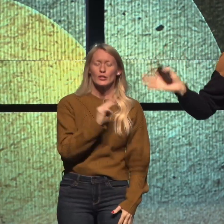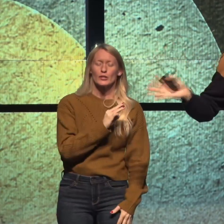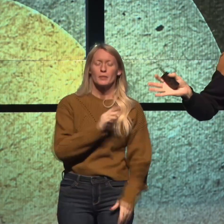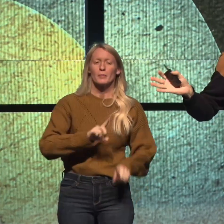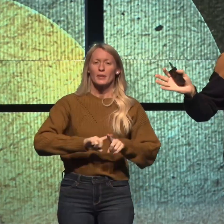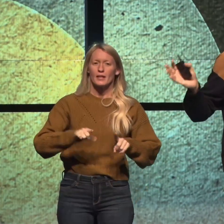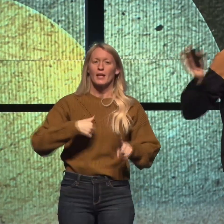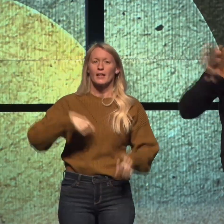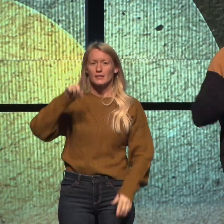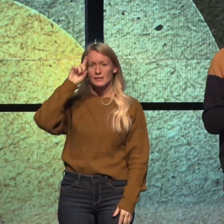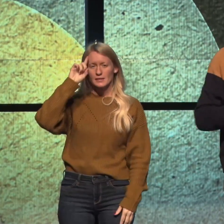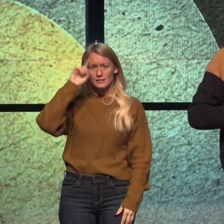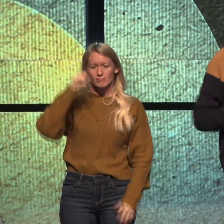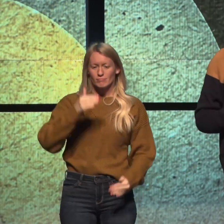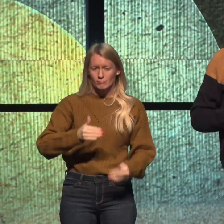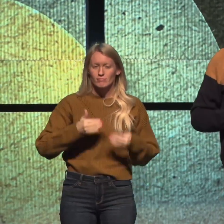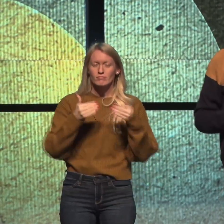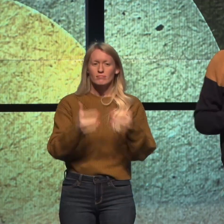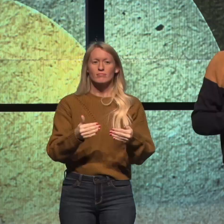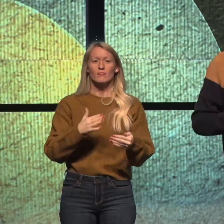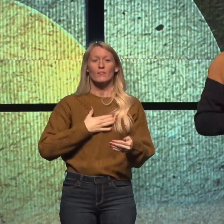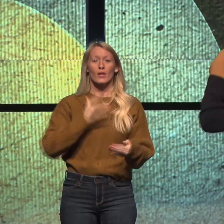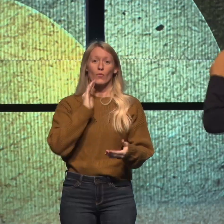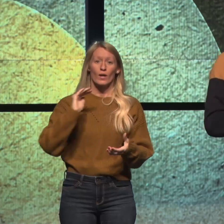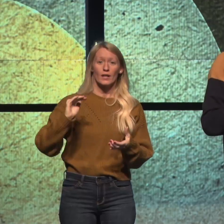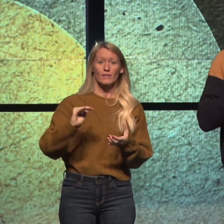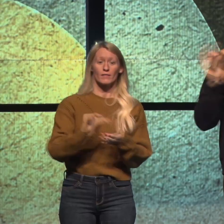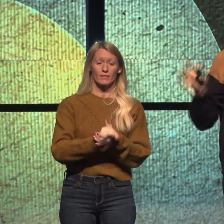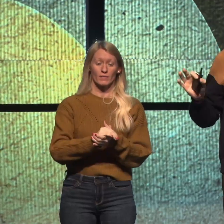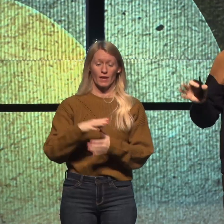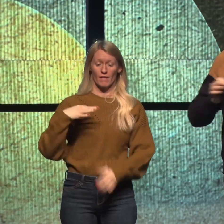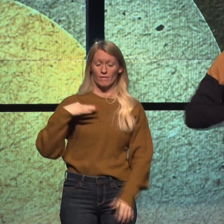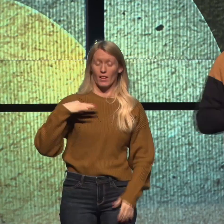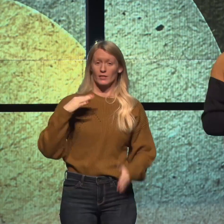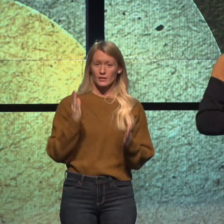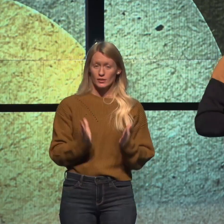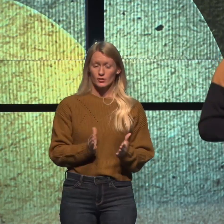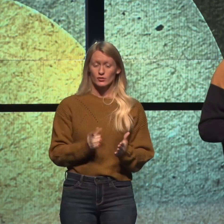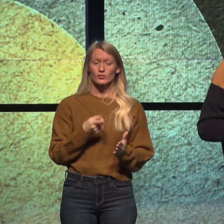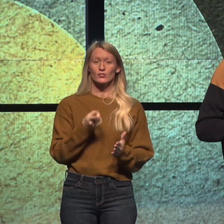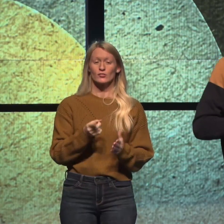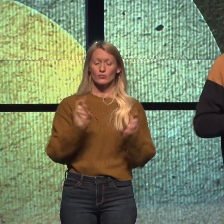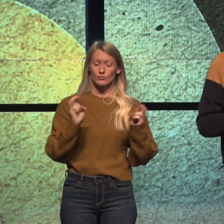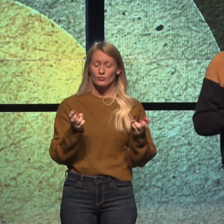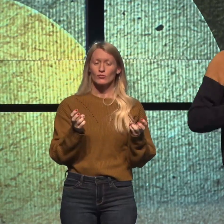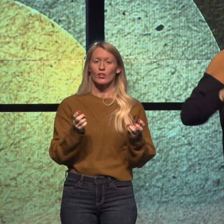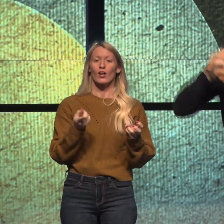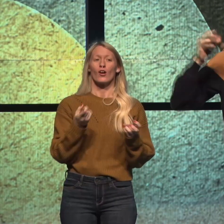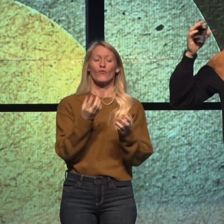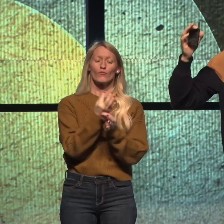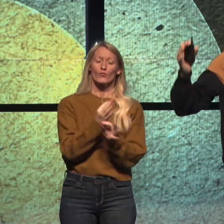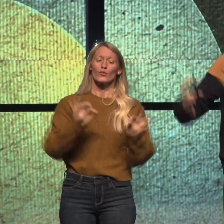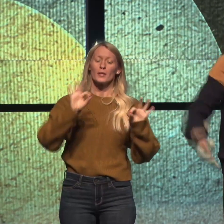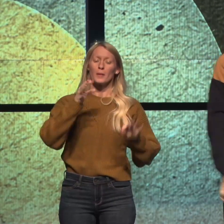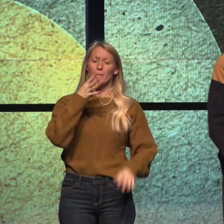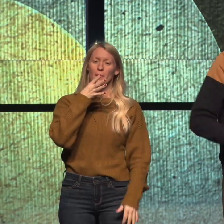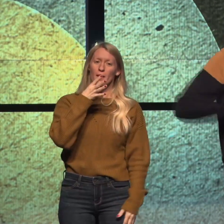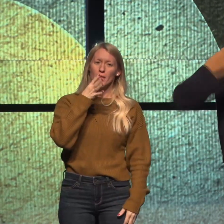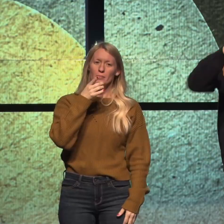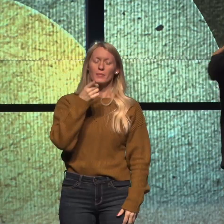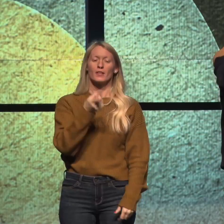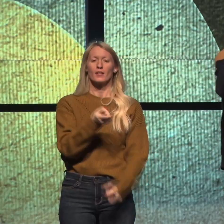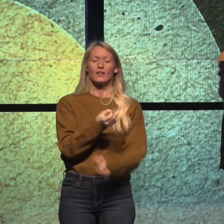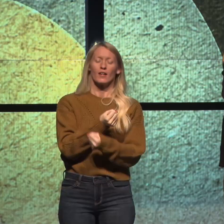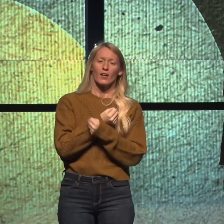I should do it. My wife volunteers with a group called Free Mom Hugs, and every now and then, she drags